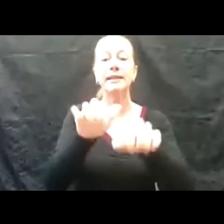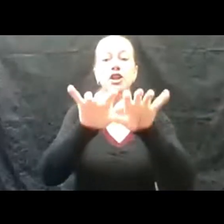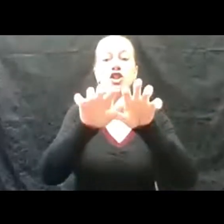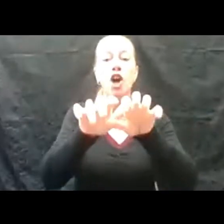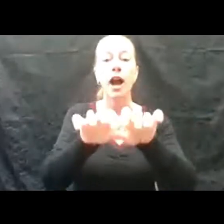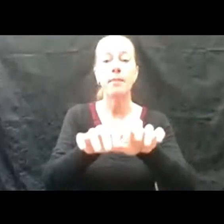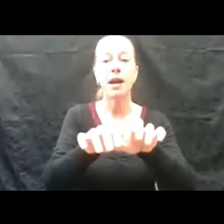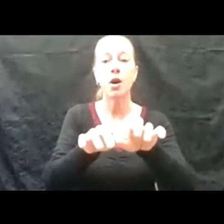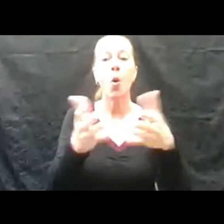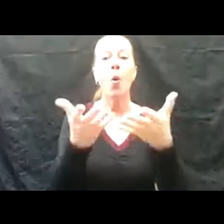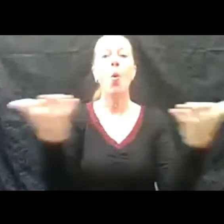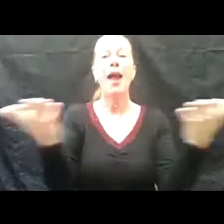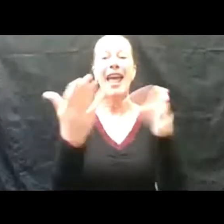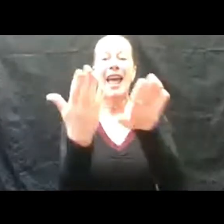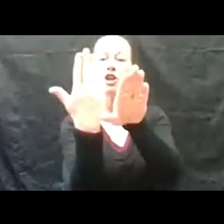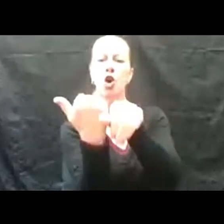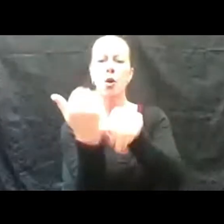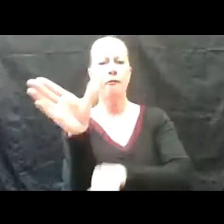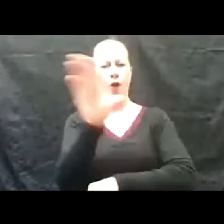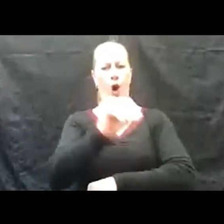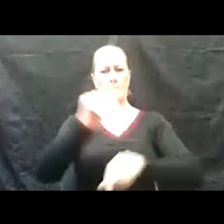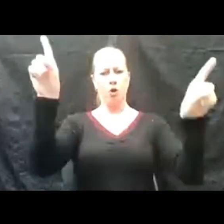are you zooming in from today?